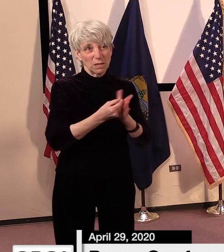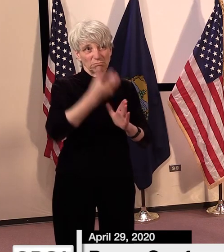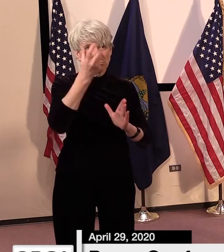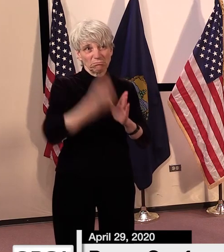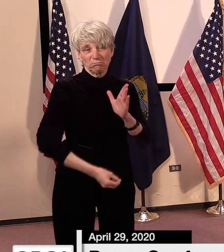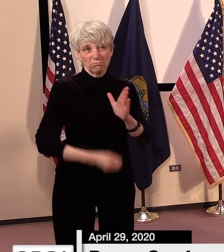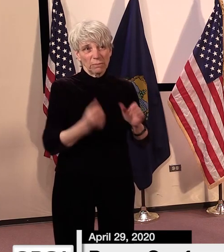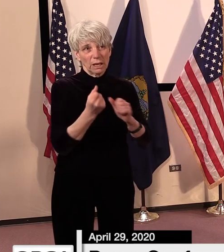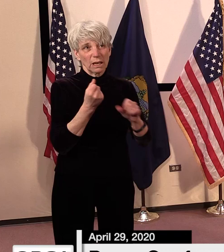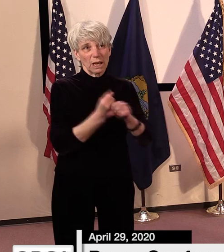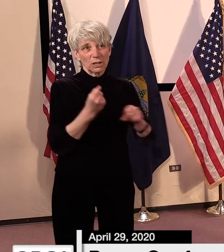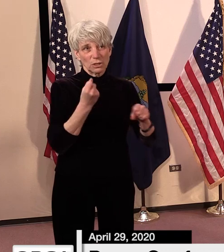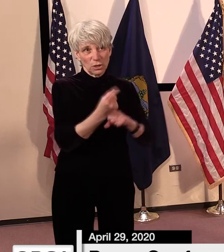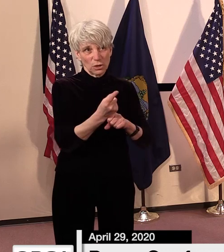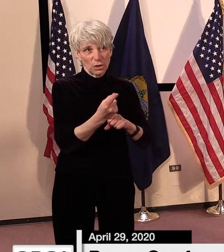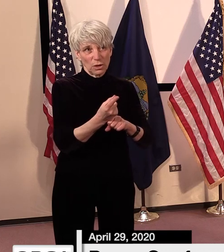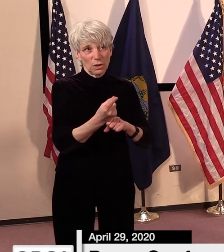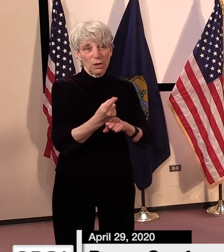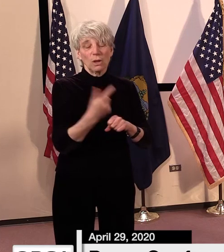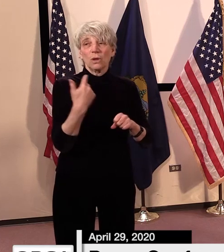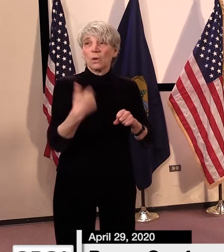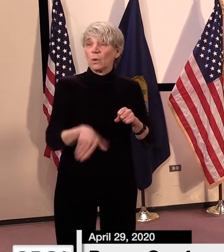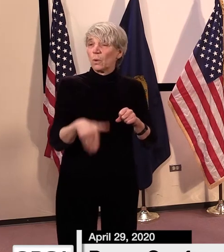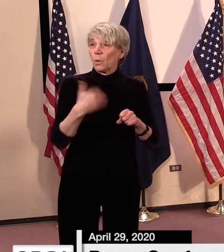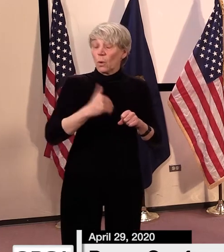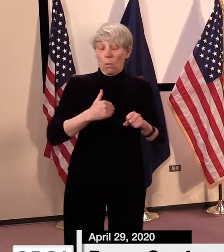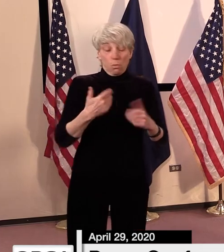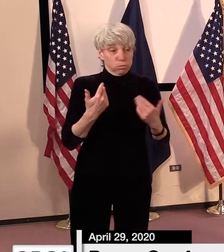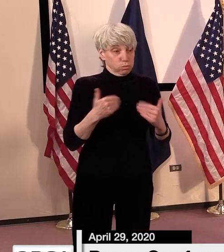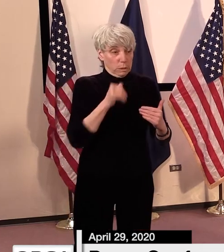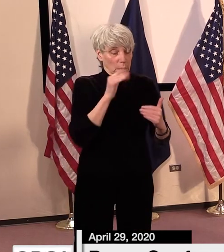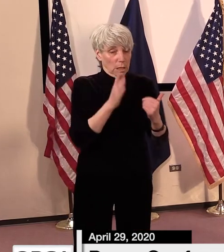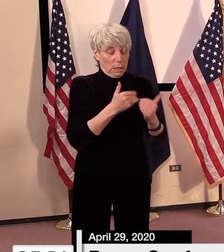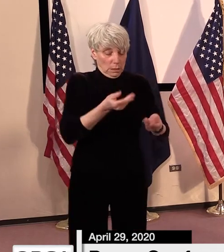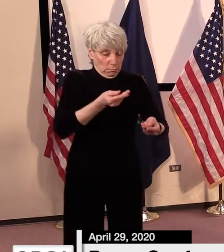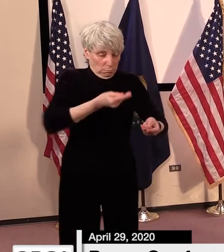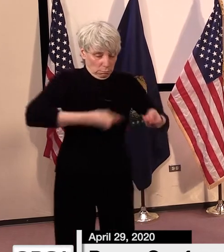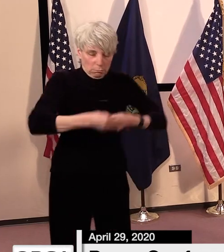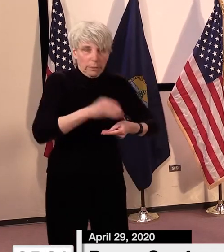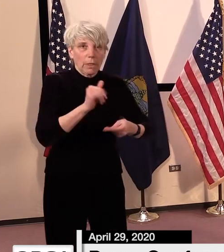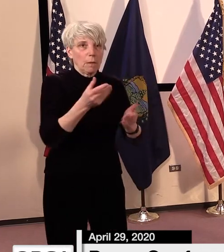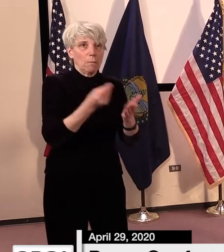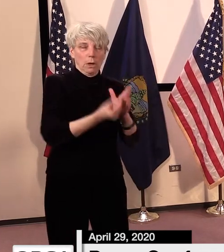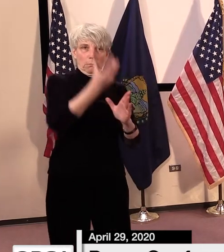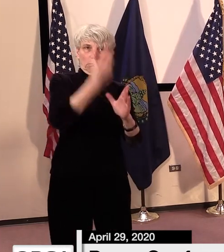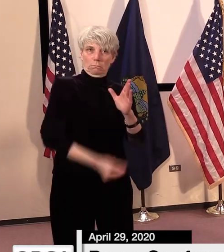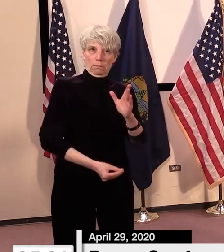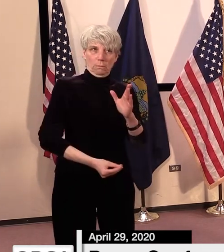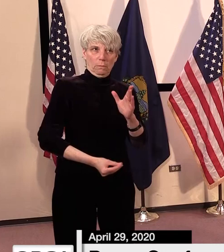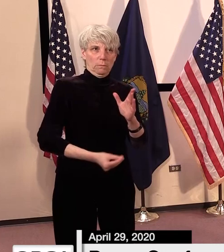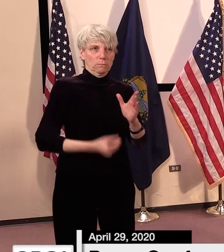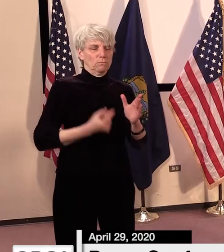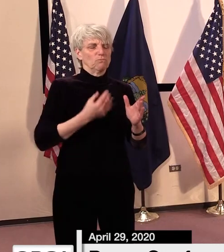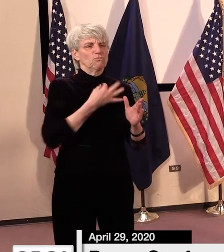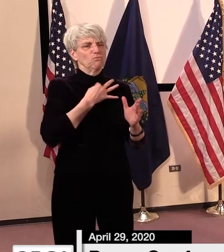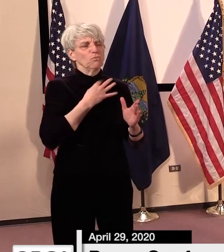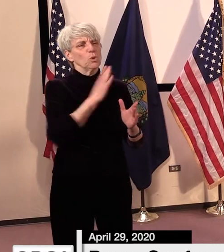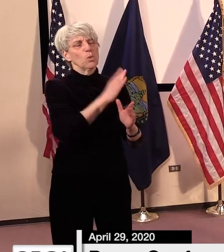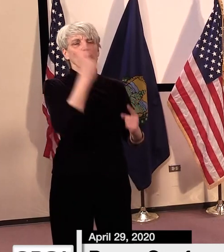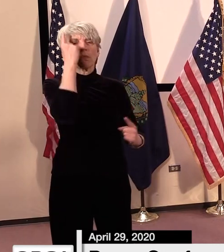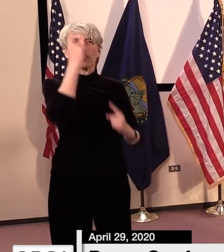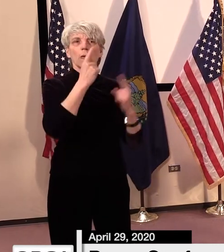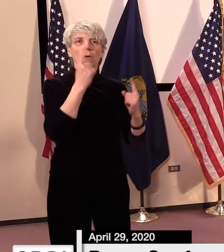It's going to take a lot, of course, to fill that hole. What are you thinking in terms of right now,